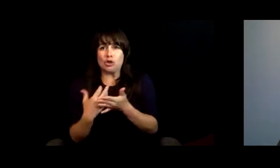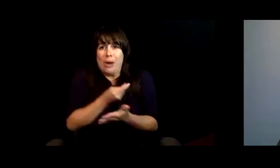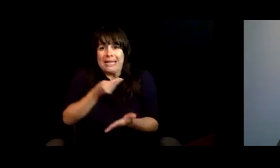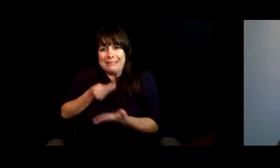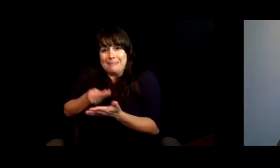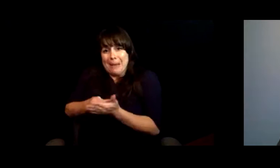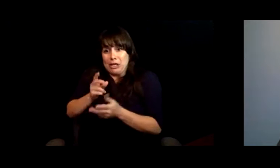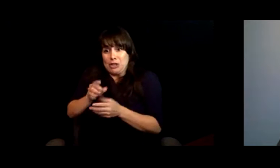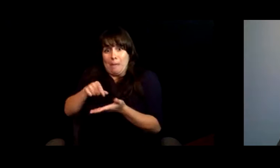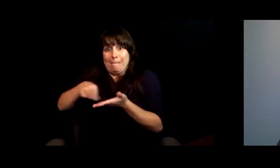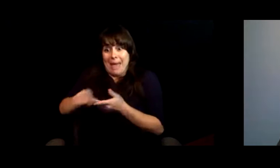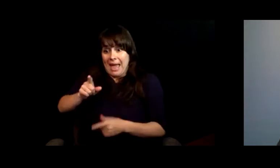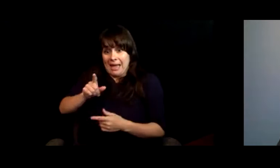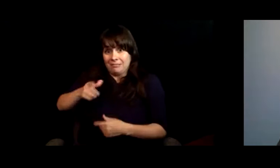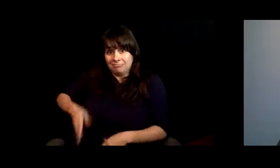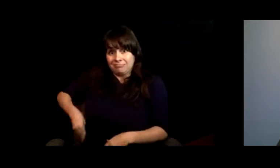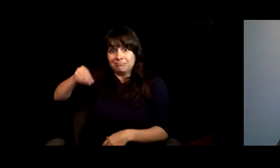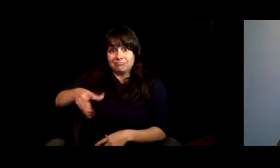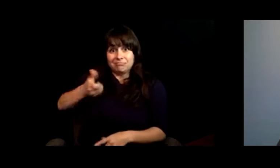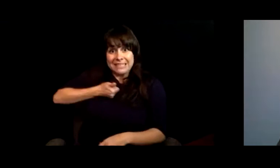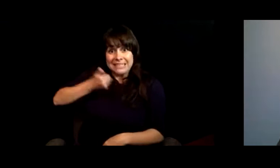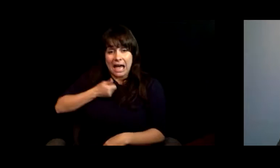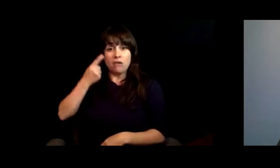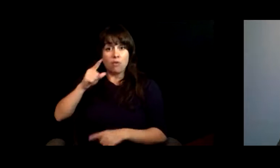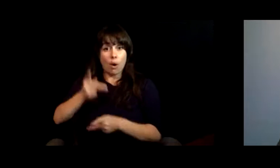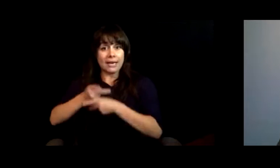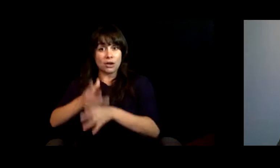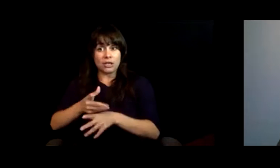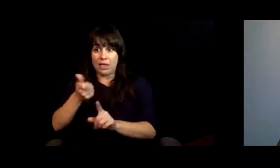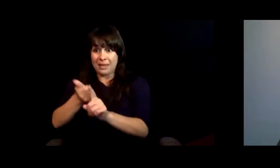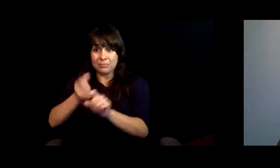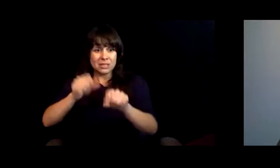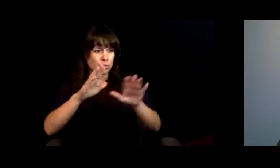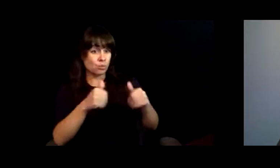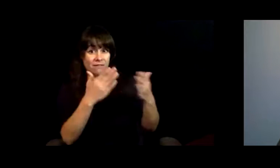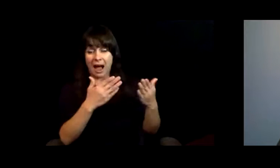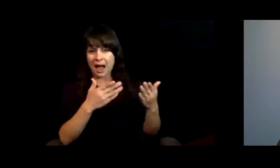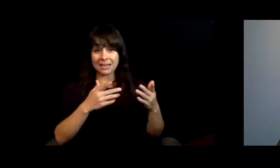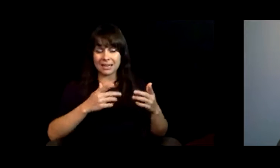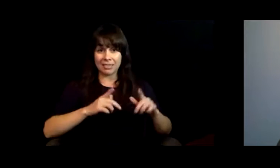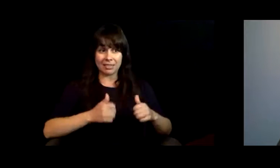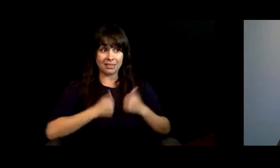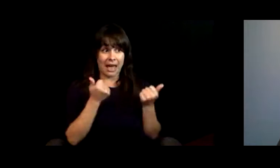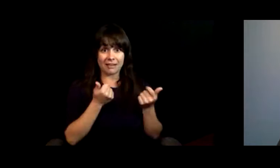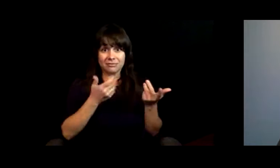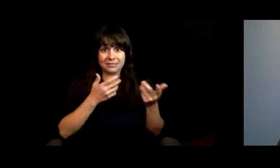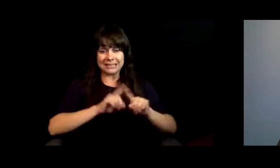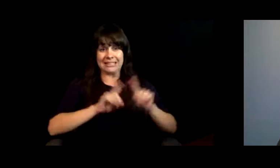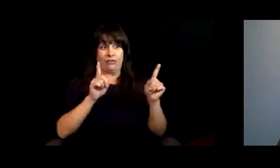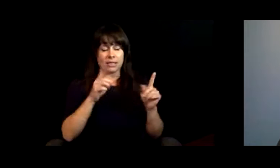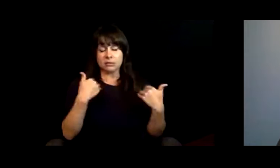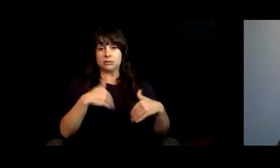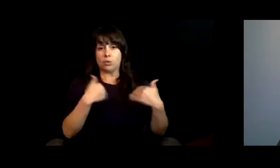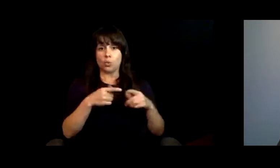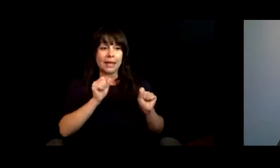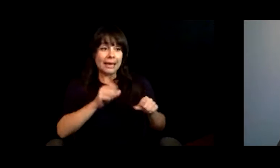one-to-one life-changing support for someone with a disability, who can make the difference between whether or not someone ever gets out of bed or goes to work. But we are at the